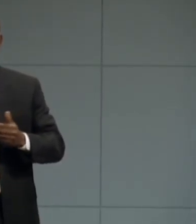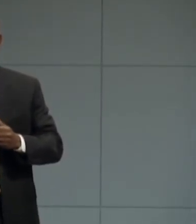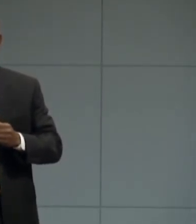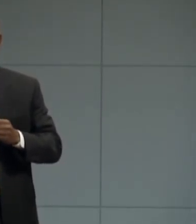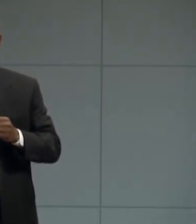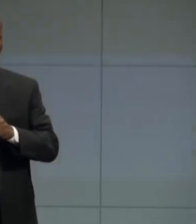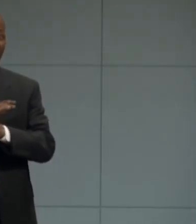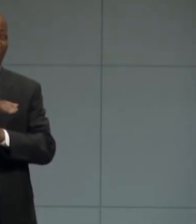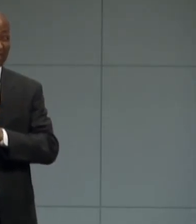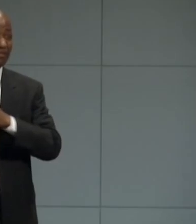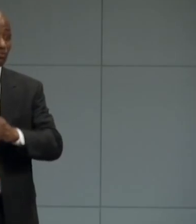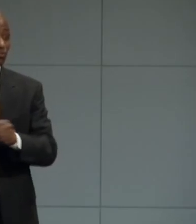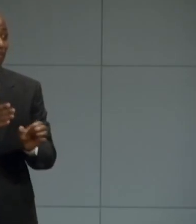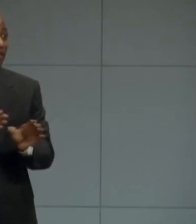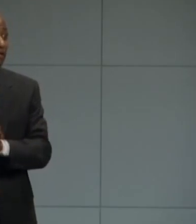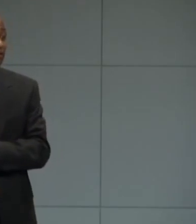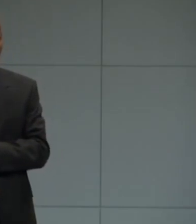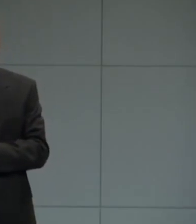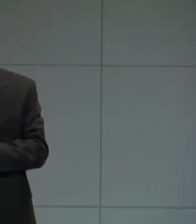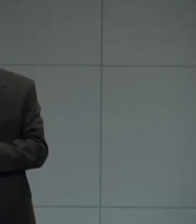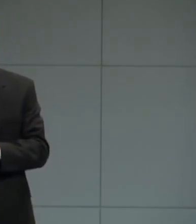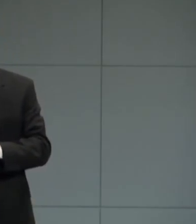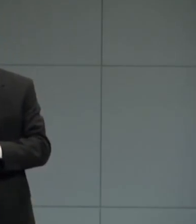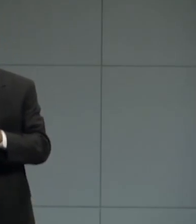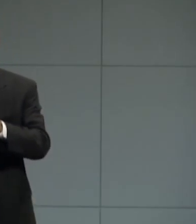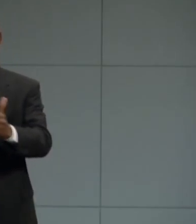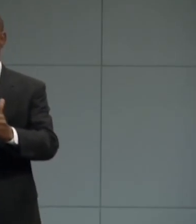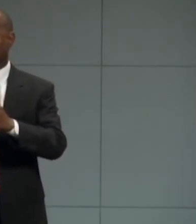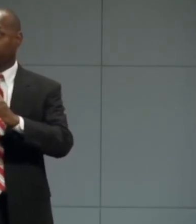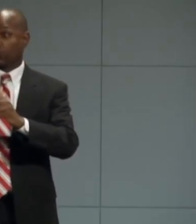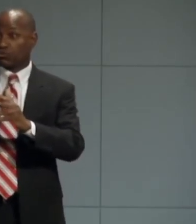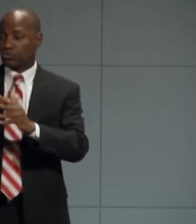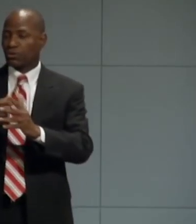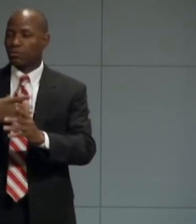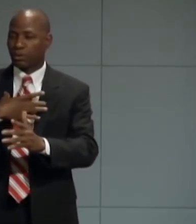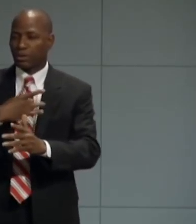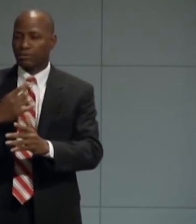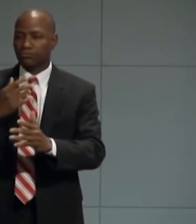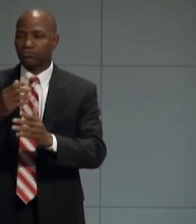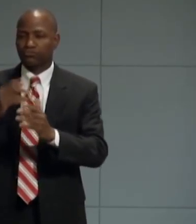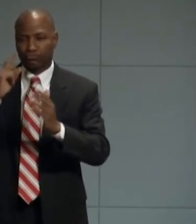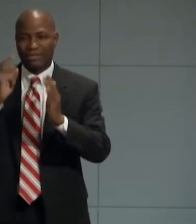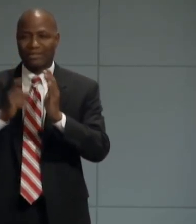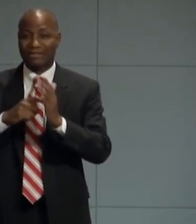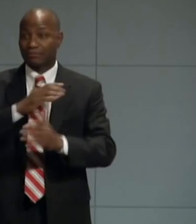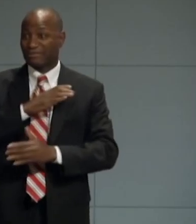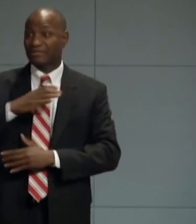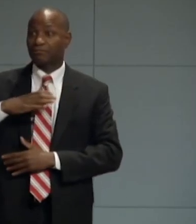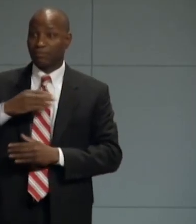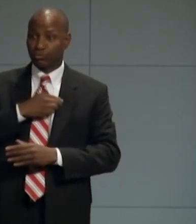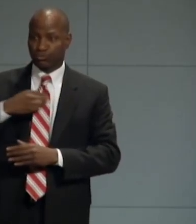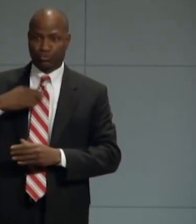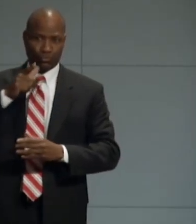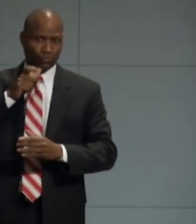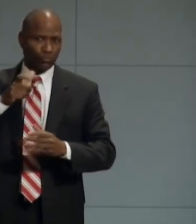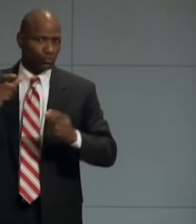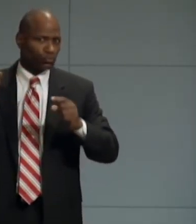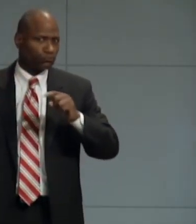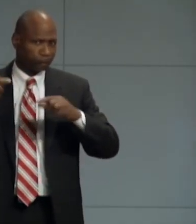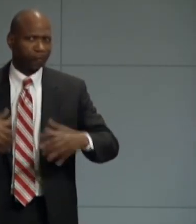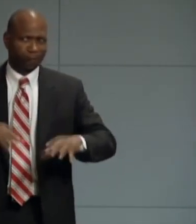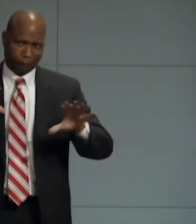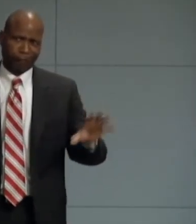And from that book, I learned several things that remain with me even today, and I hope that you all can also think of